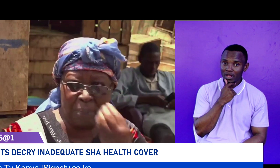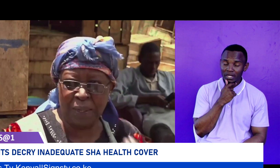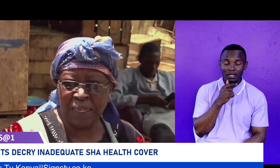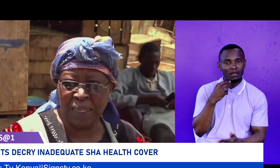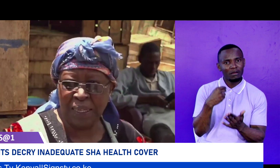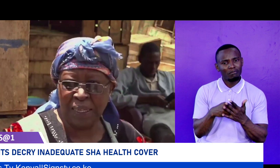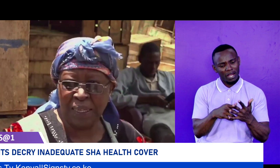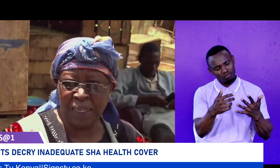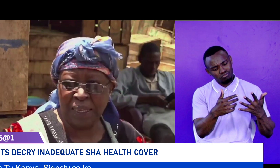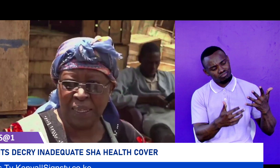wapi?